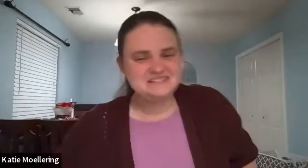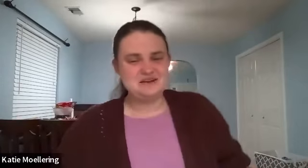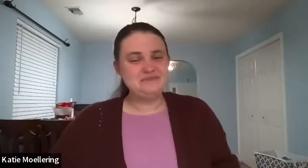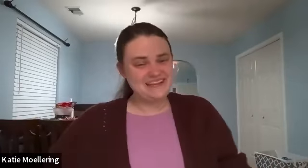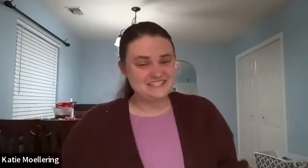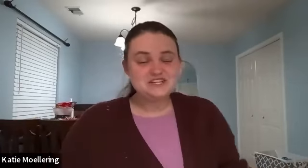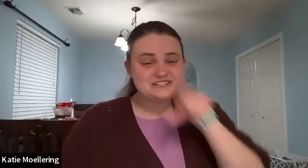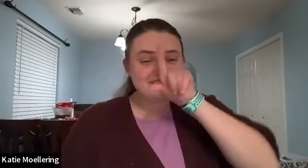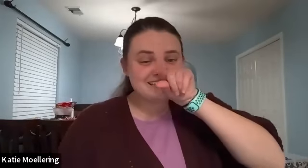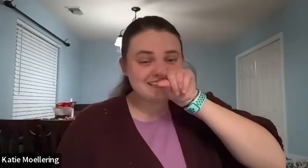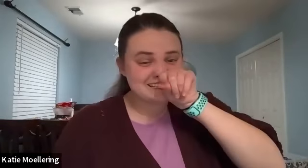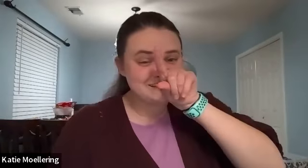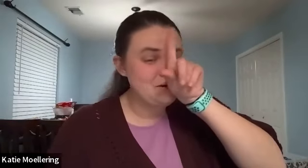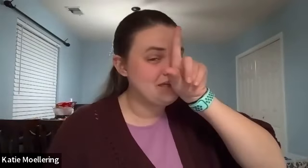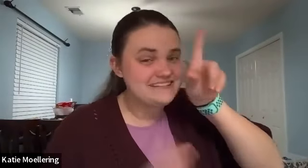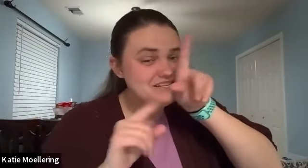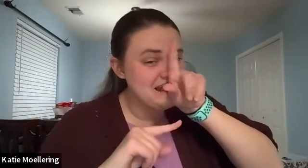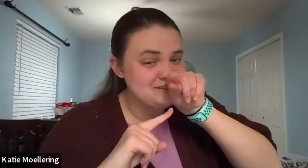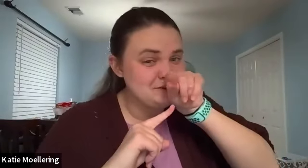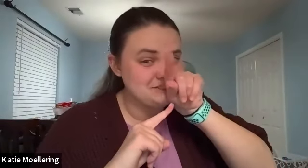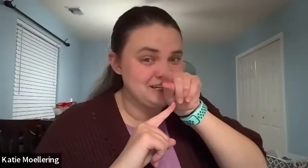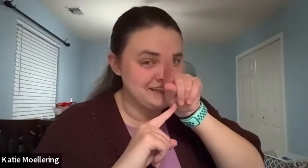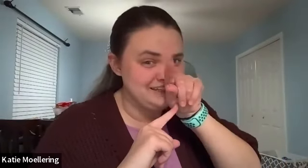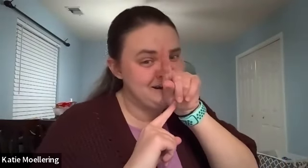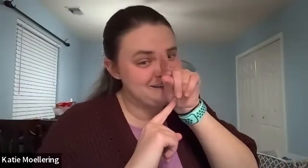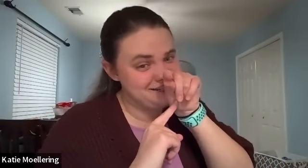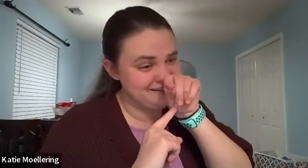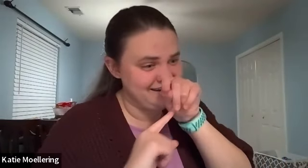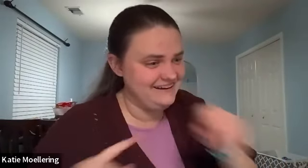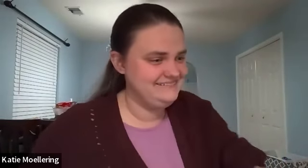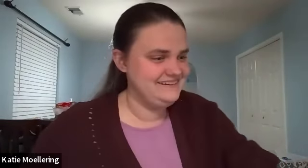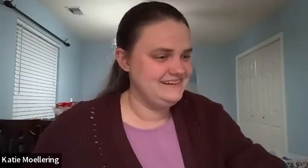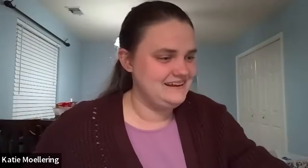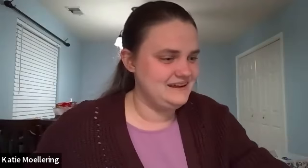So, but yes, you still at least got to, at least you didn't have to spell chicken. You got chicken there.